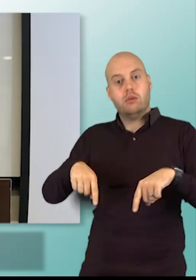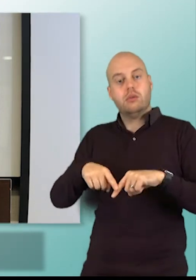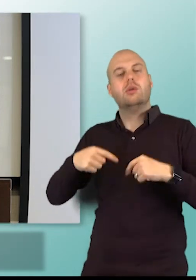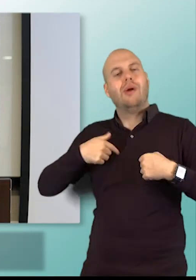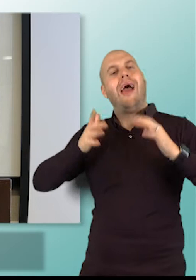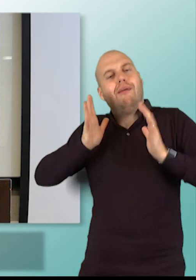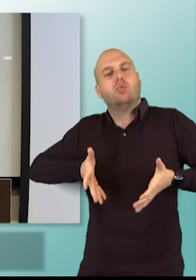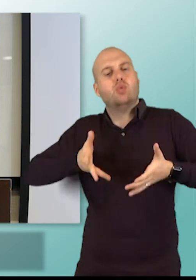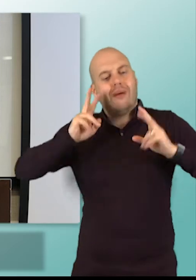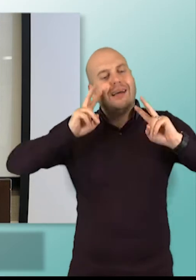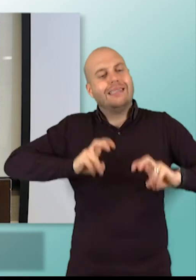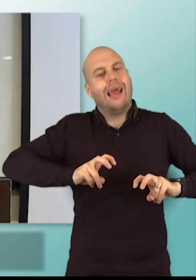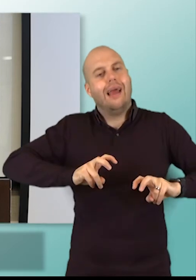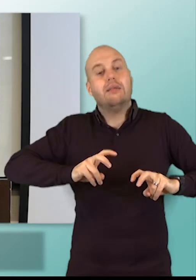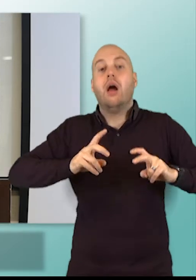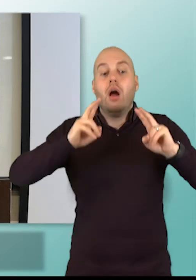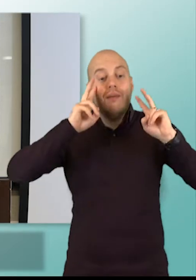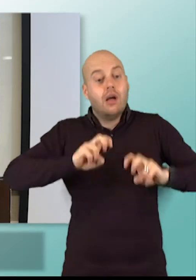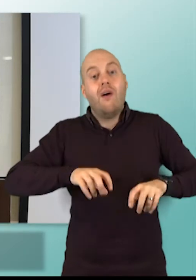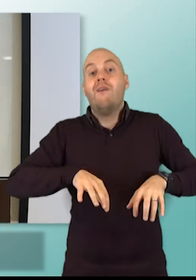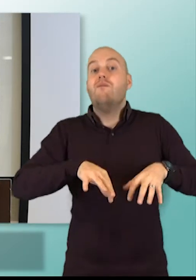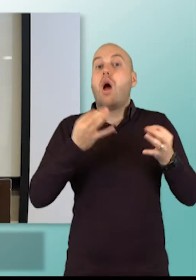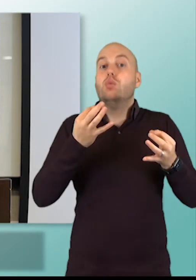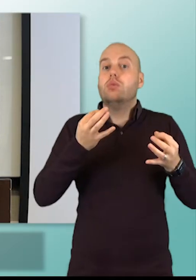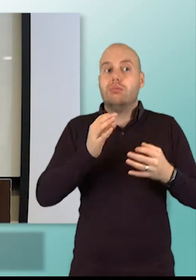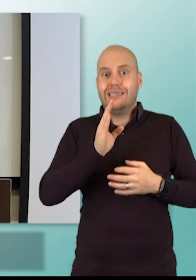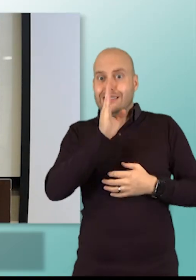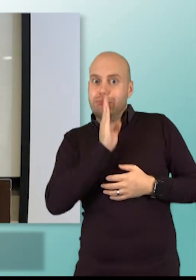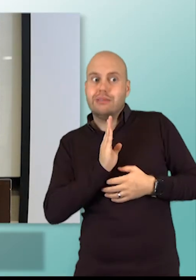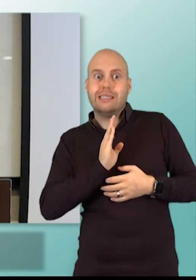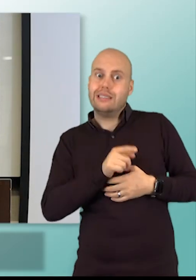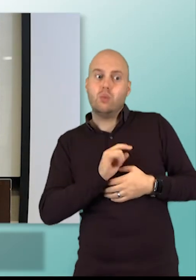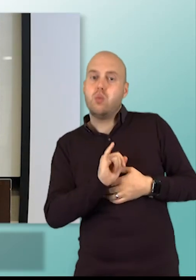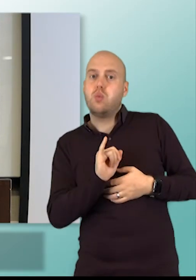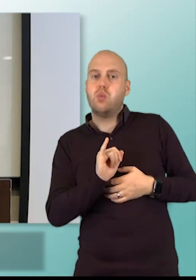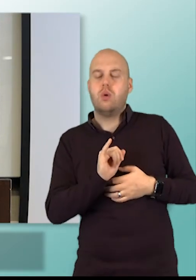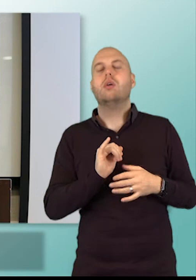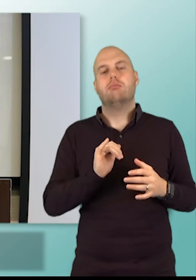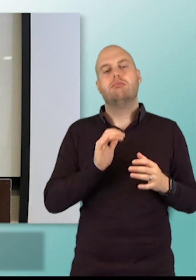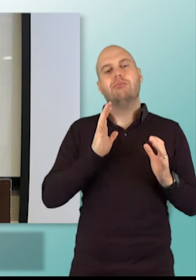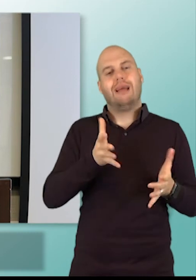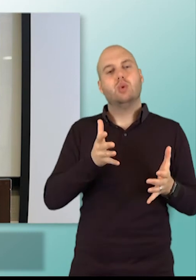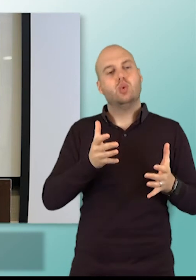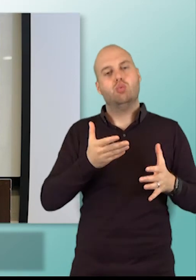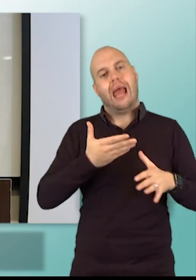us, and we have to investigate and take action where we found serious